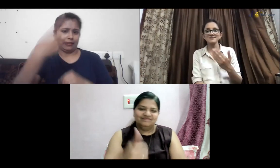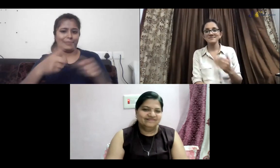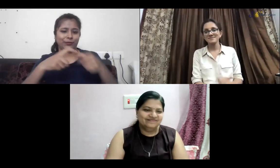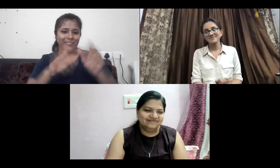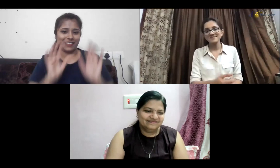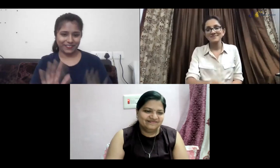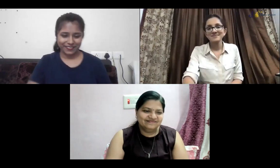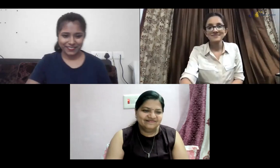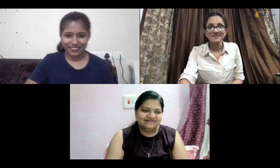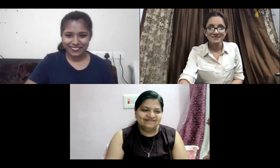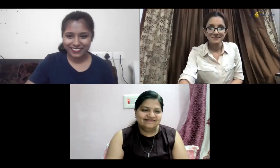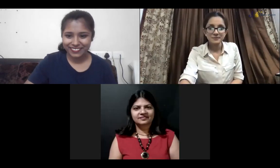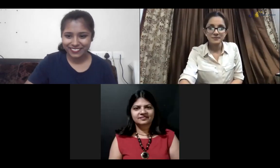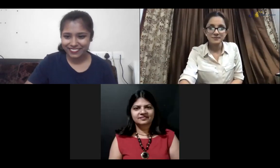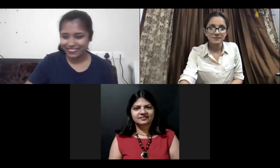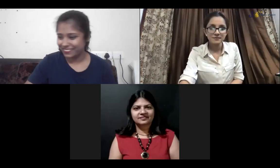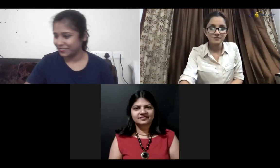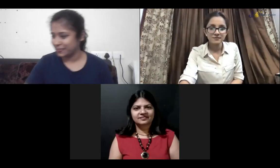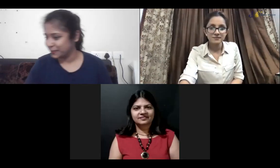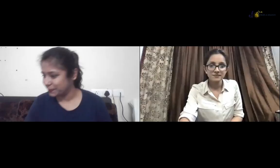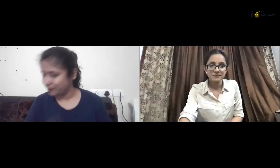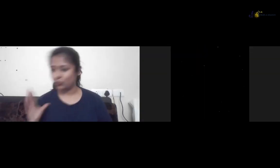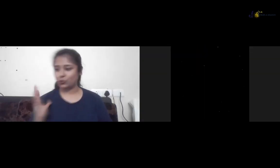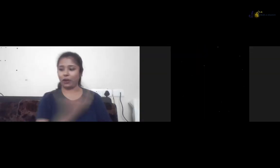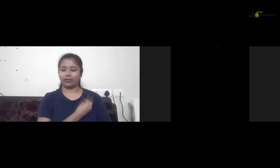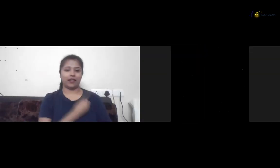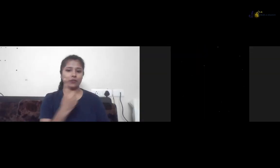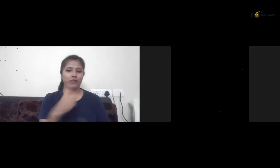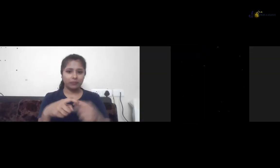So you both can draw. I think I have another